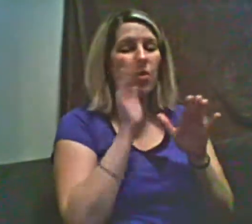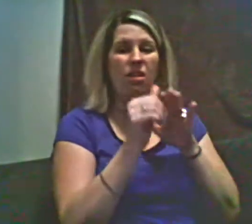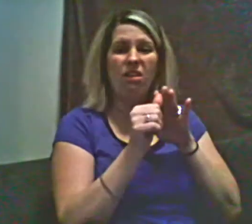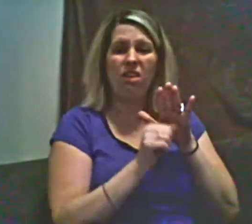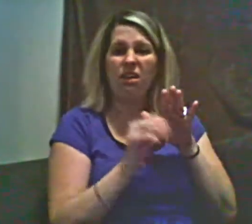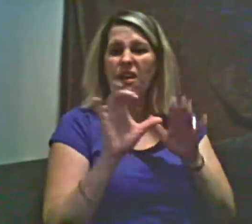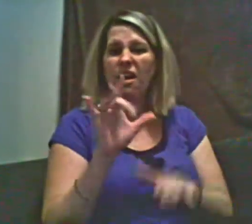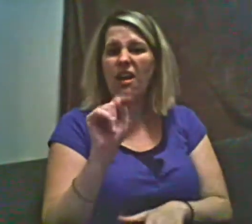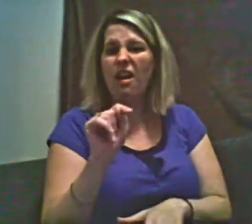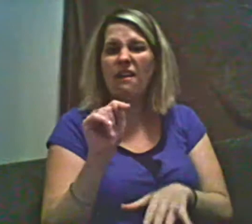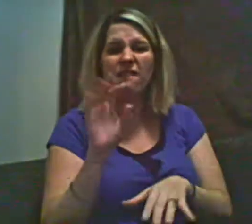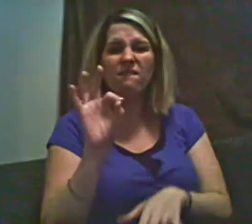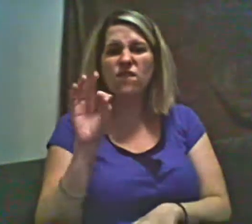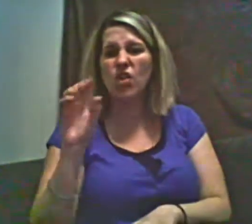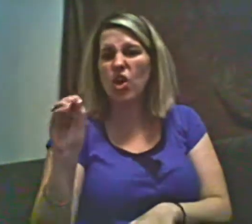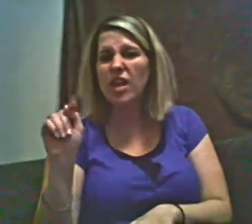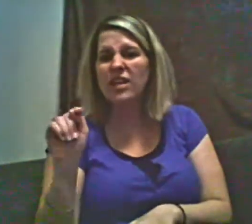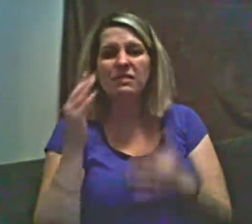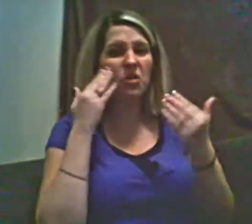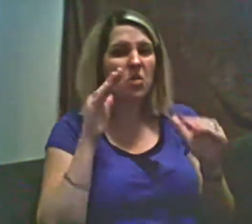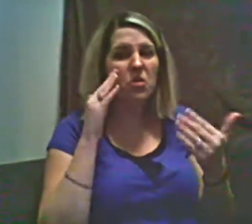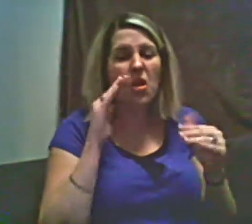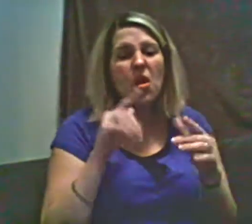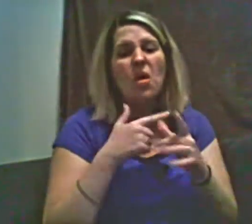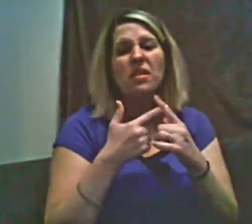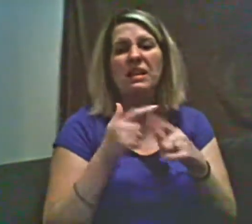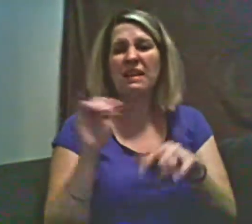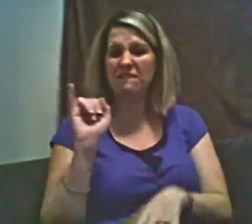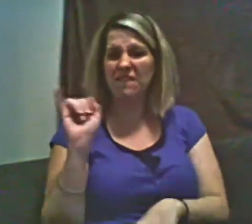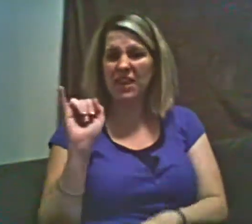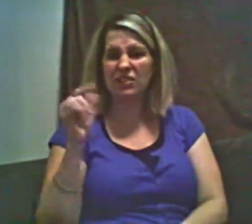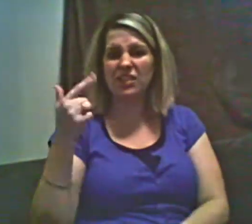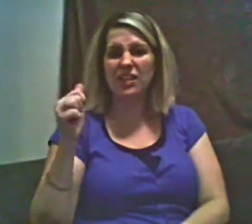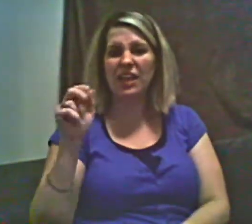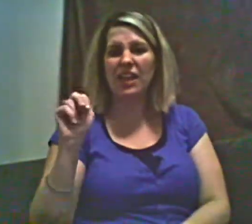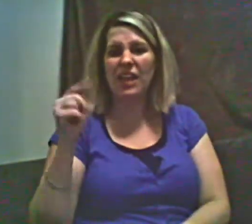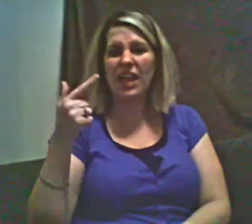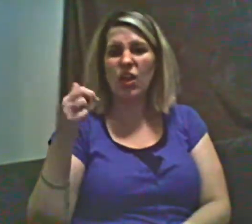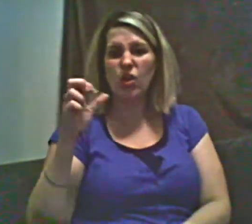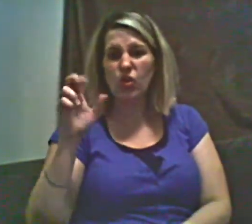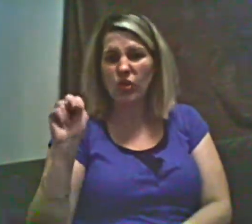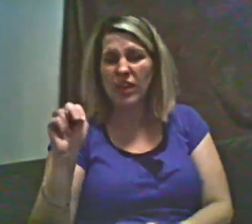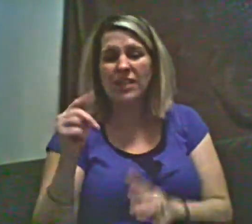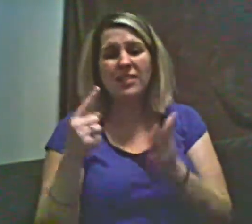remove the toe. But there's lots of things that they do in podiatry that you would never know.